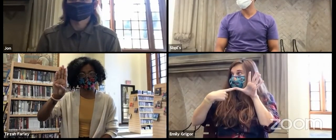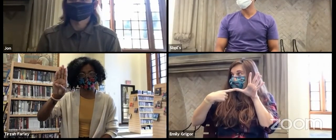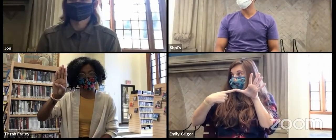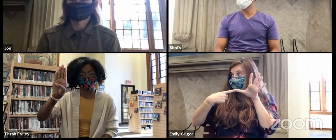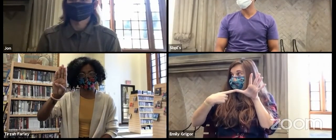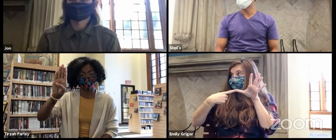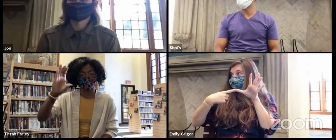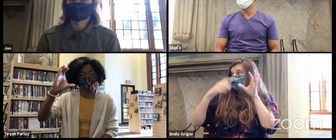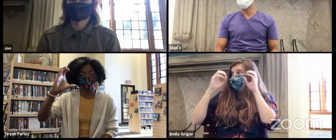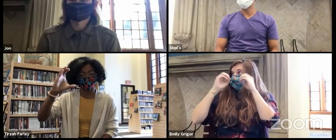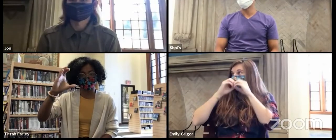C,